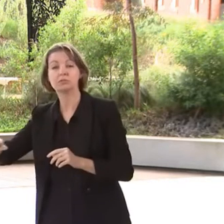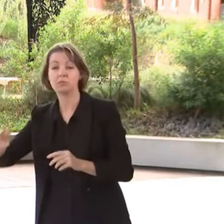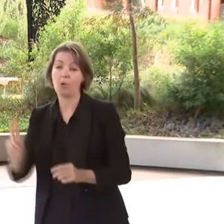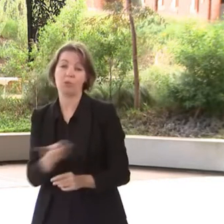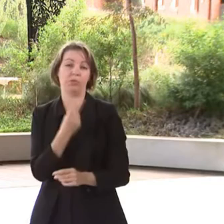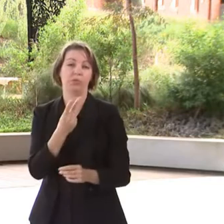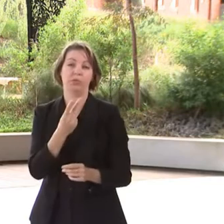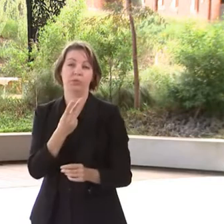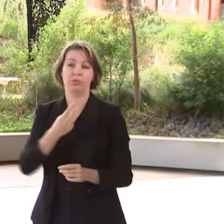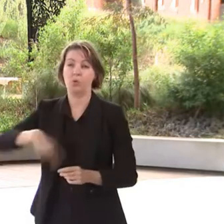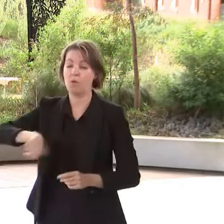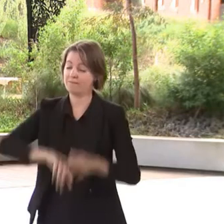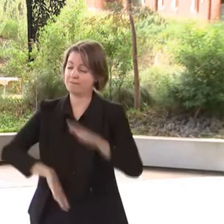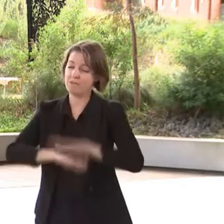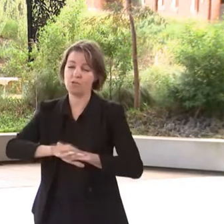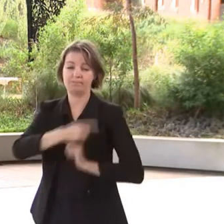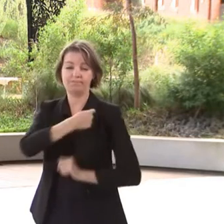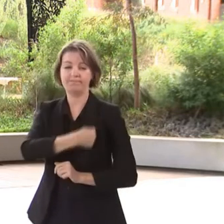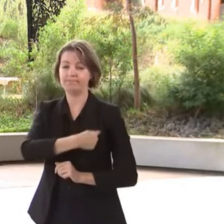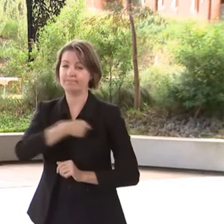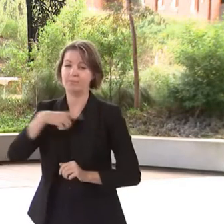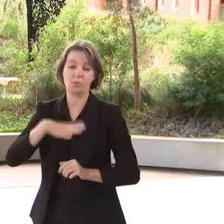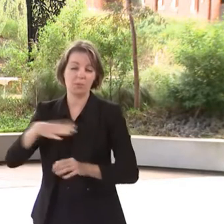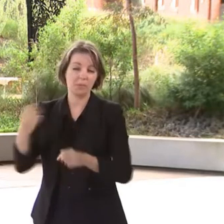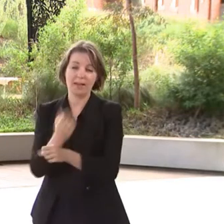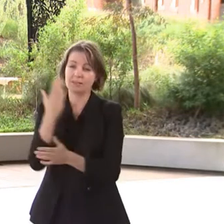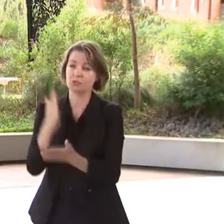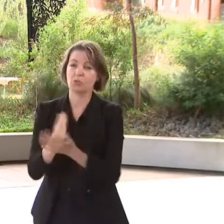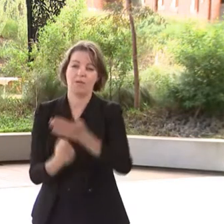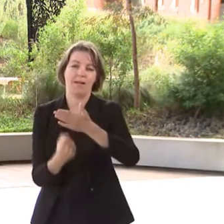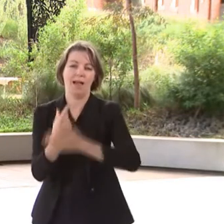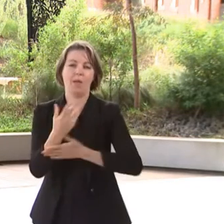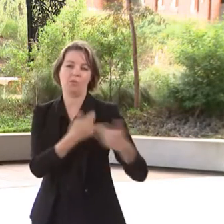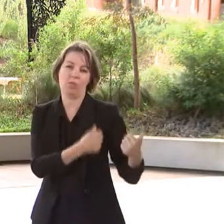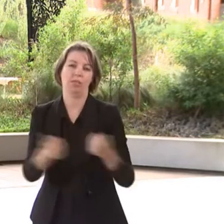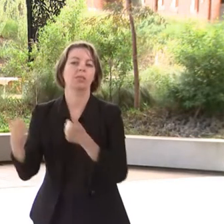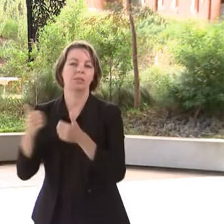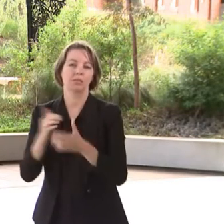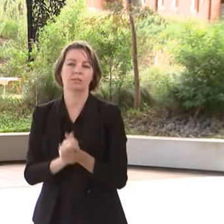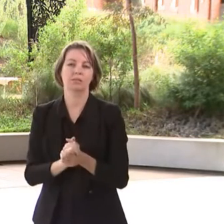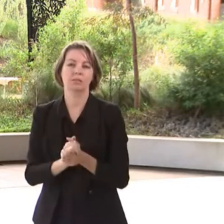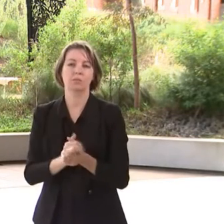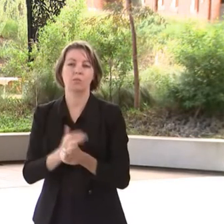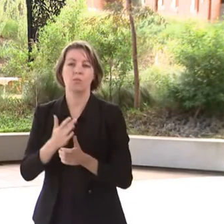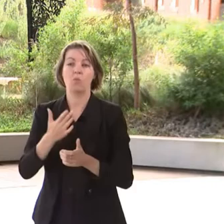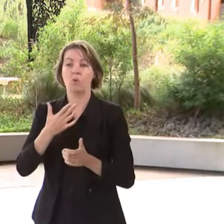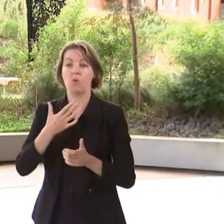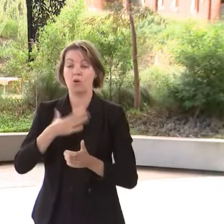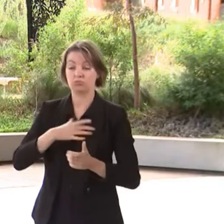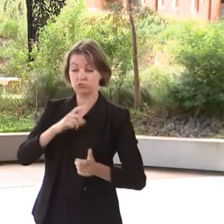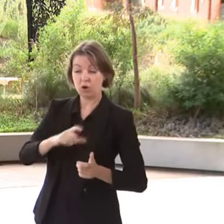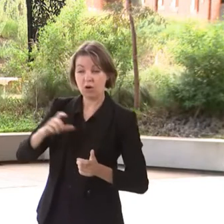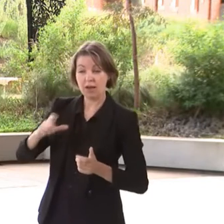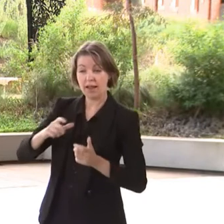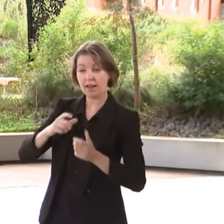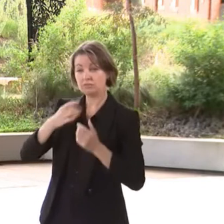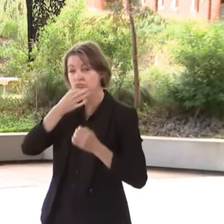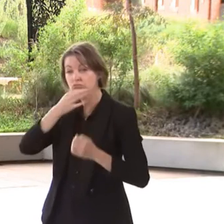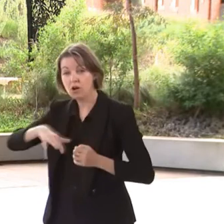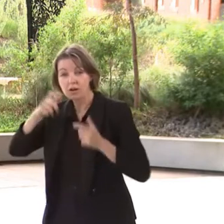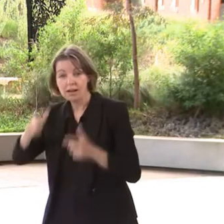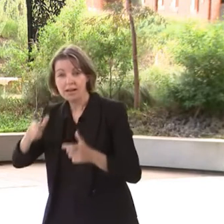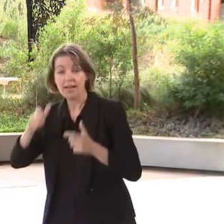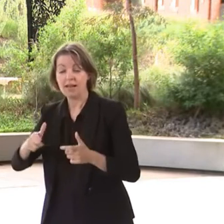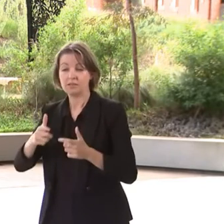completely committed to ensuring that occurs, completely committed as well to alleviating pressure on childcare and early childhood education.